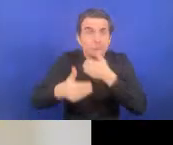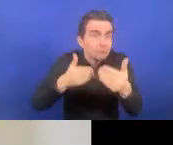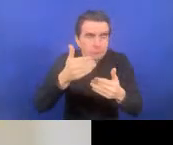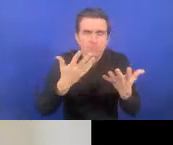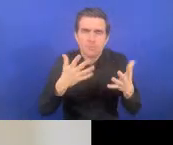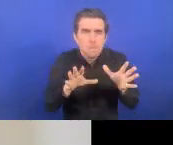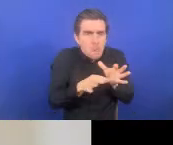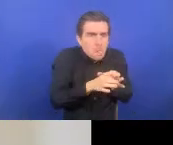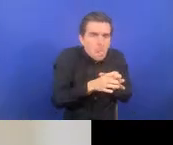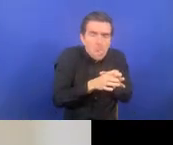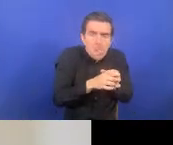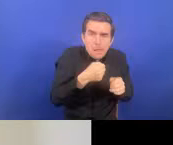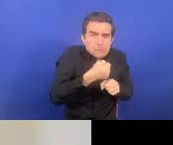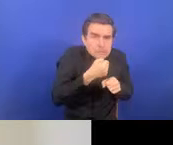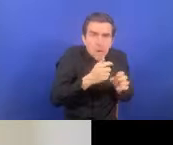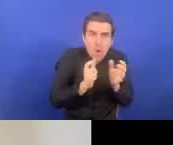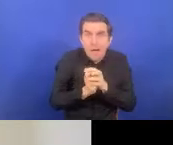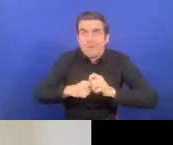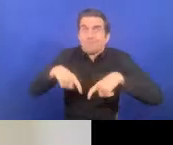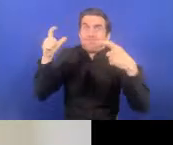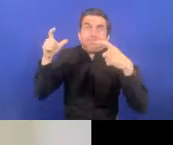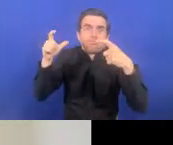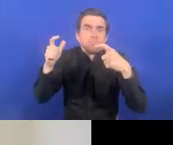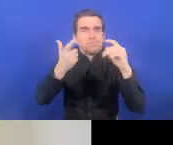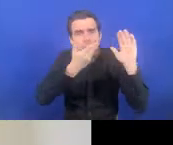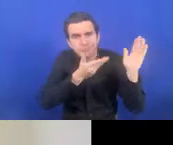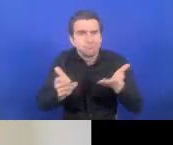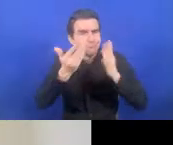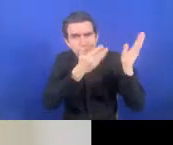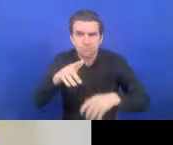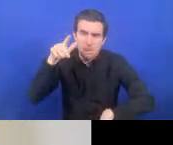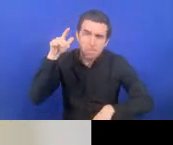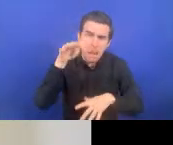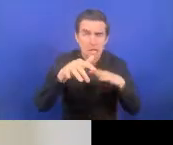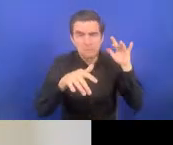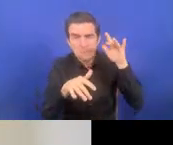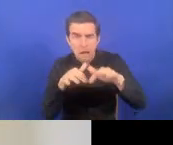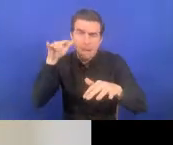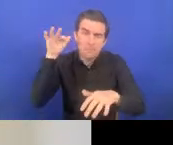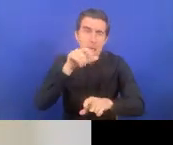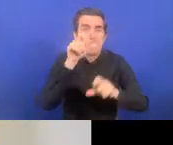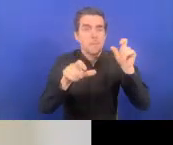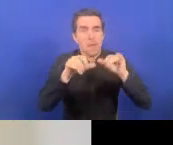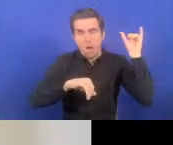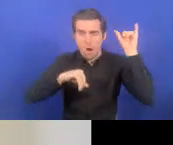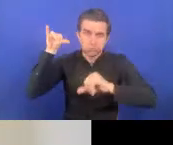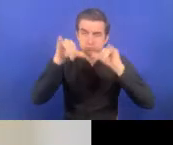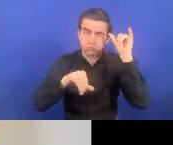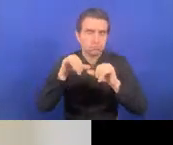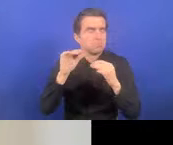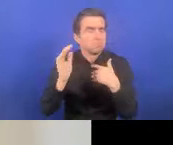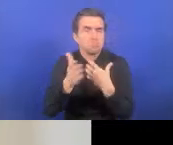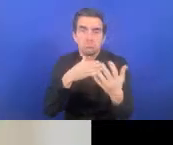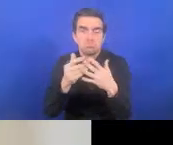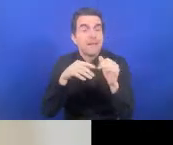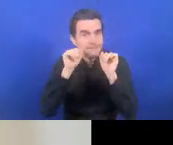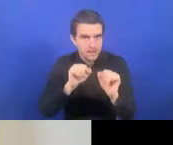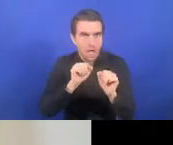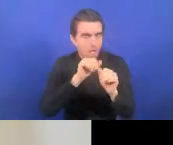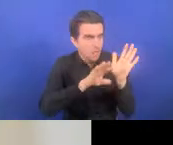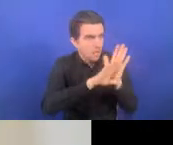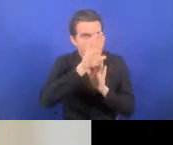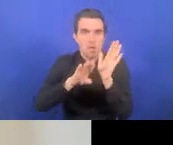us can make a difference. I would like to thank all the participants, speakers, and organizers for